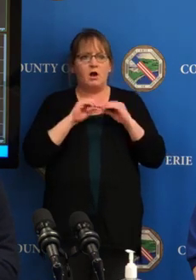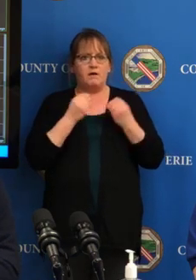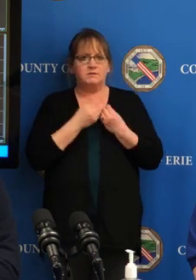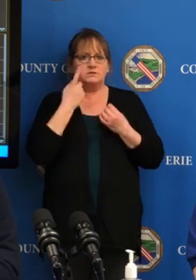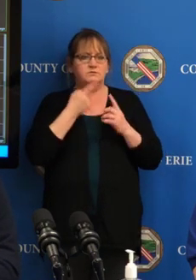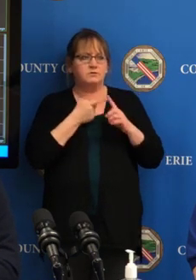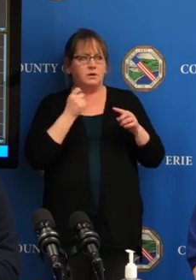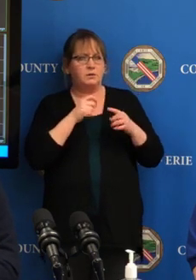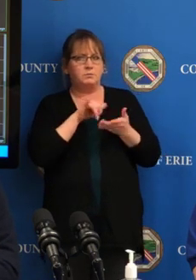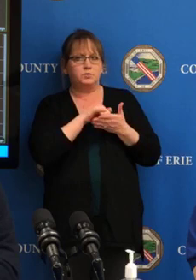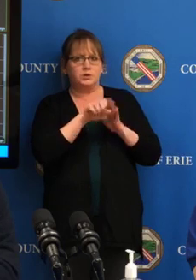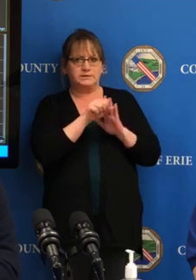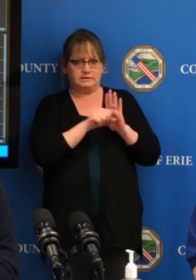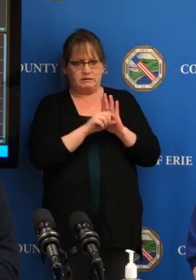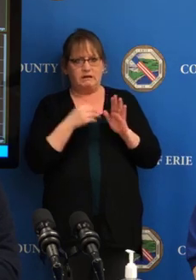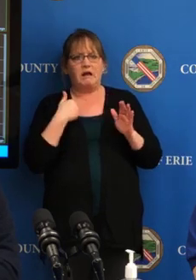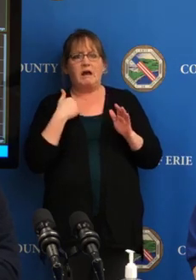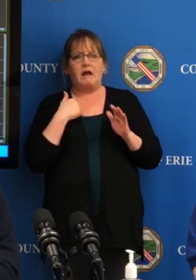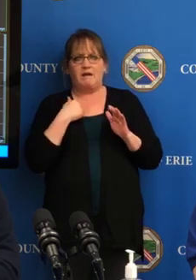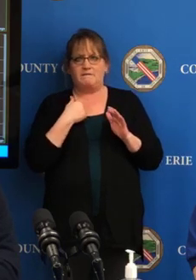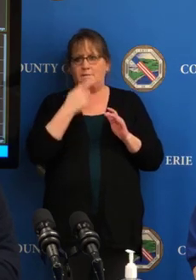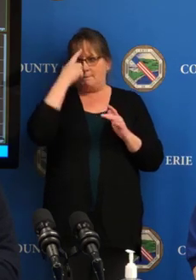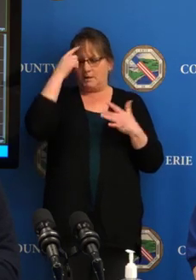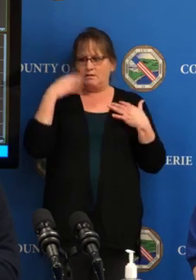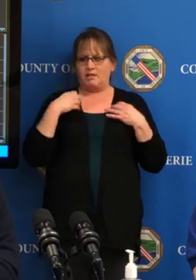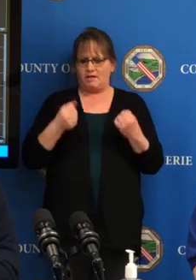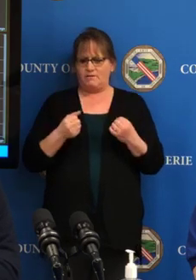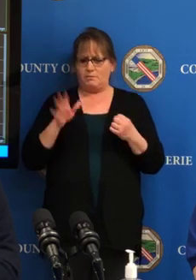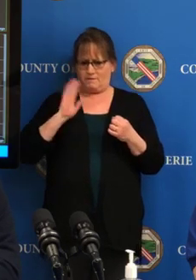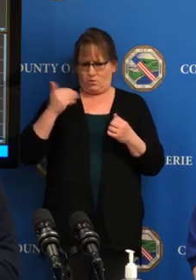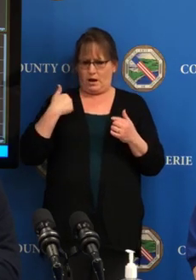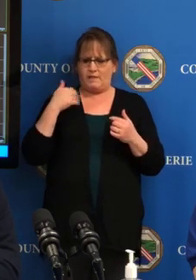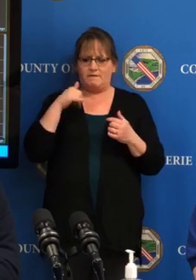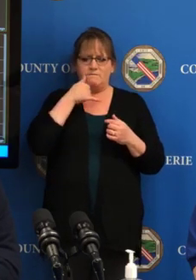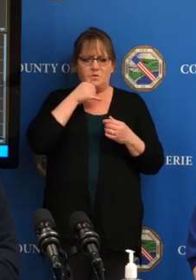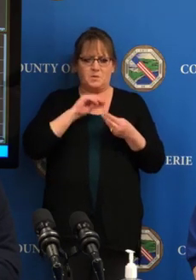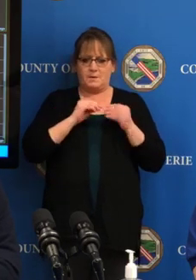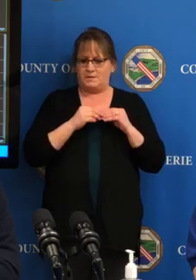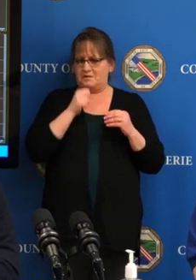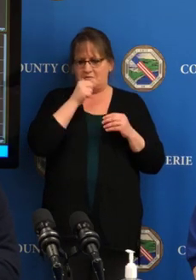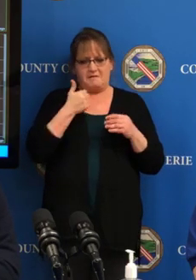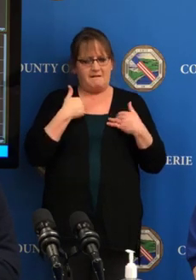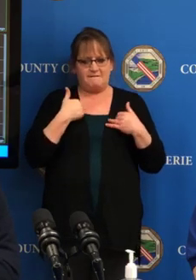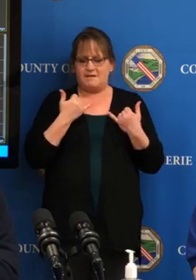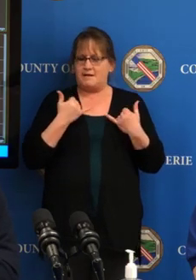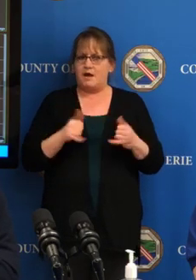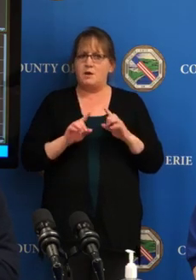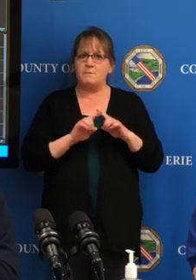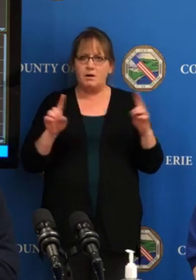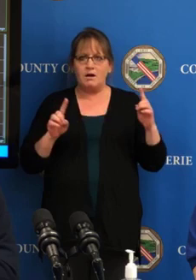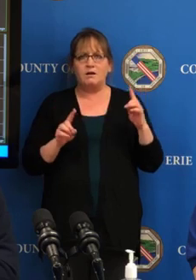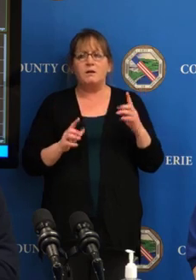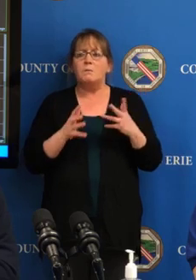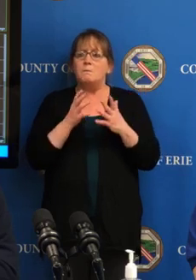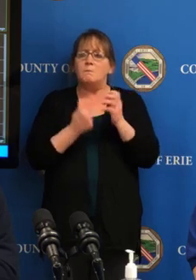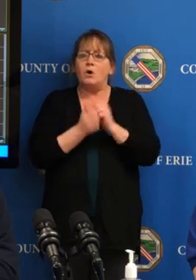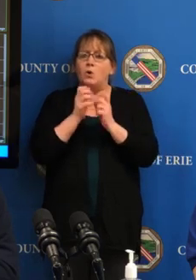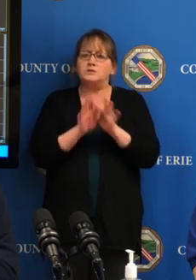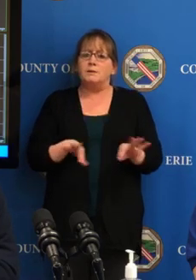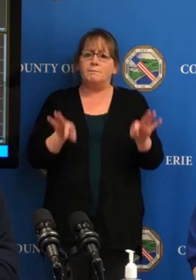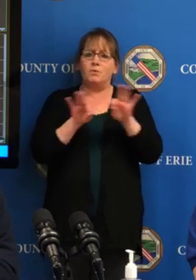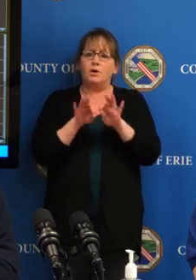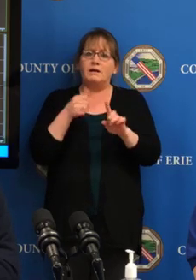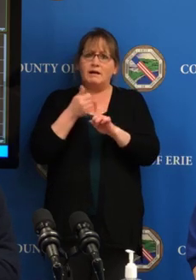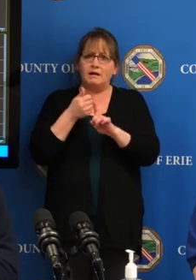offers a helpline as well. I had that number previously. Unfortunately, I don't have it right now. But what the biggest thing I want you to know is that if you